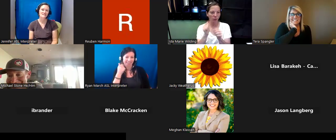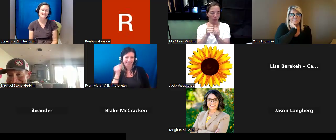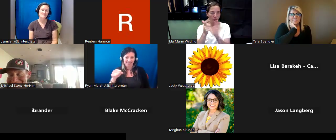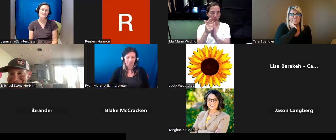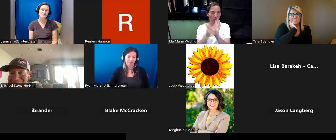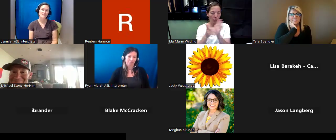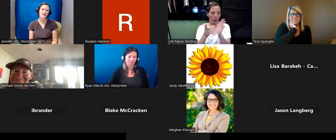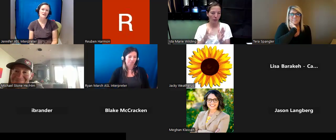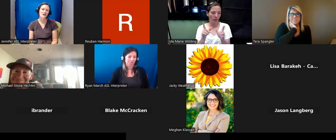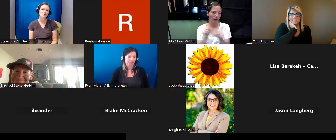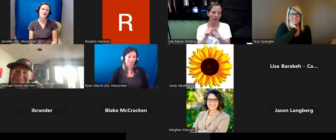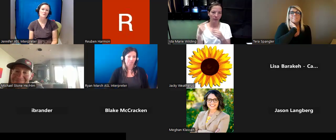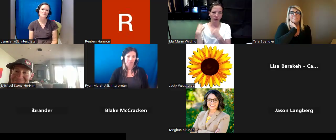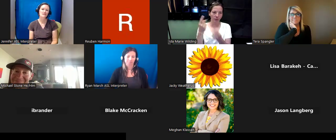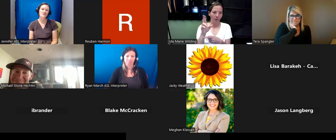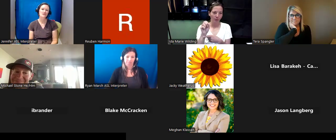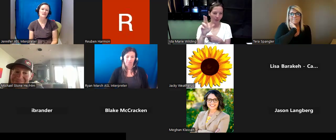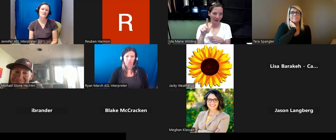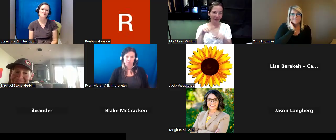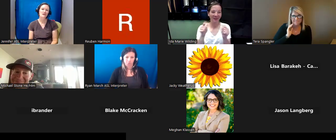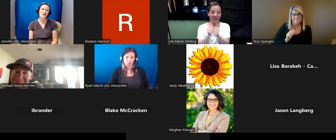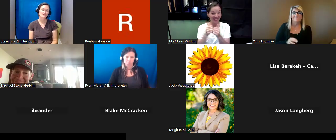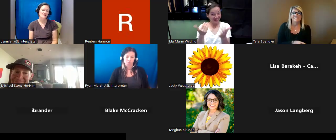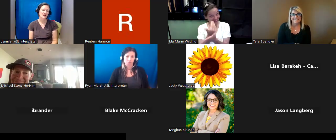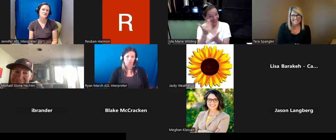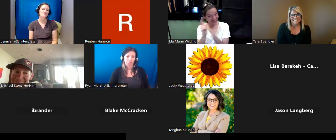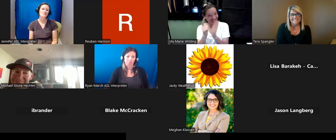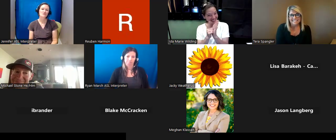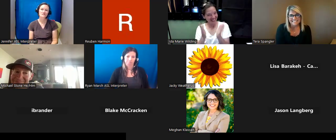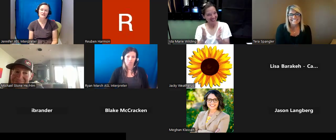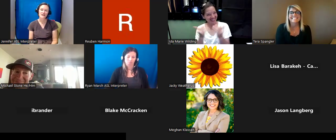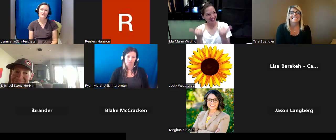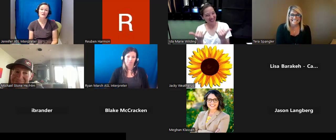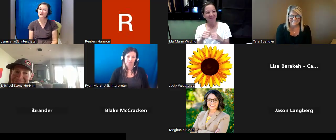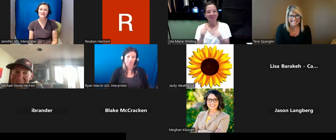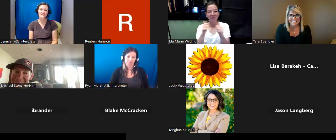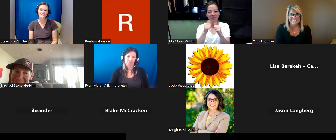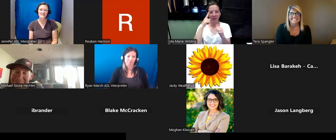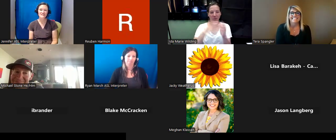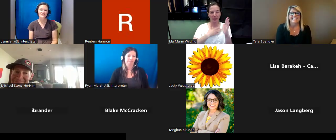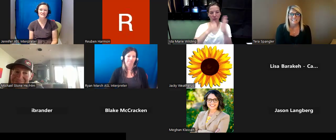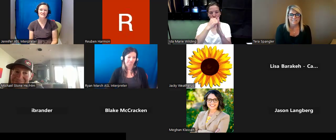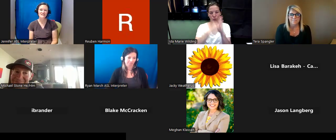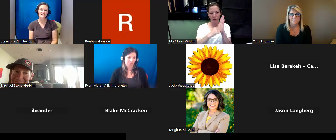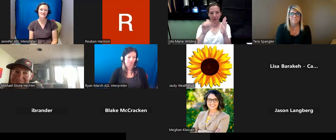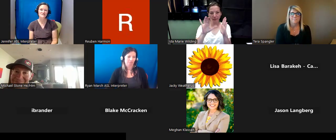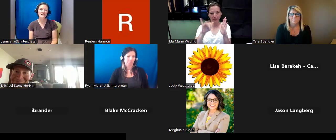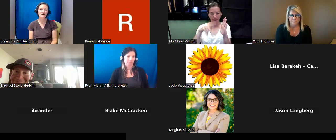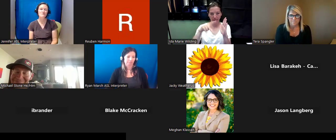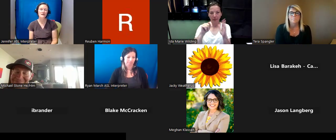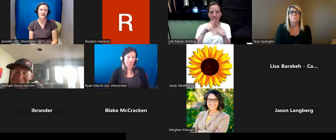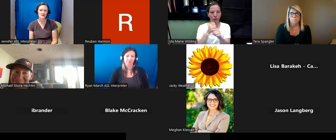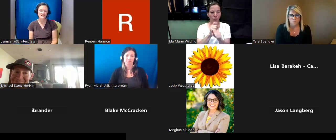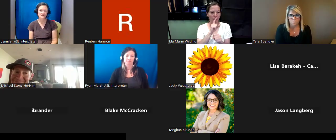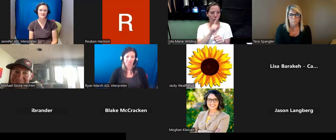Okay, awesome. All right, I'll go ahead and work with the attorney, just as usual. And we have a new attorney who's here tonight as